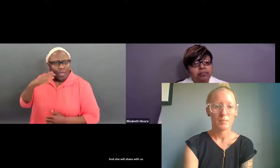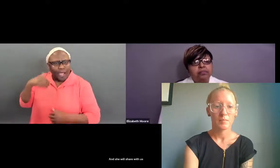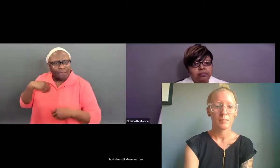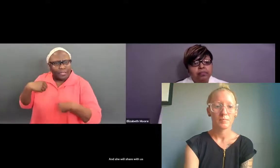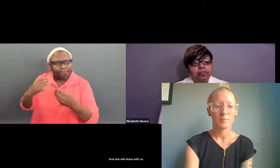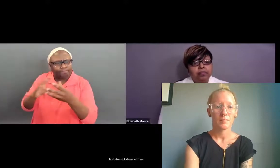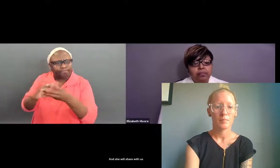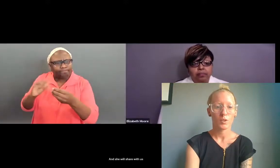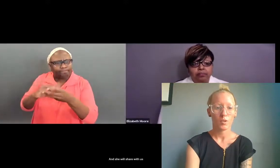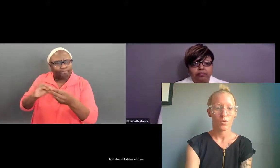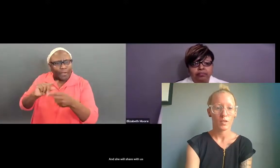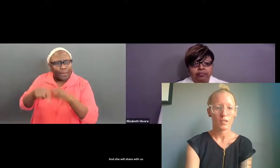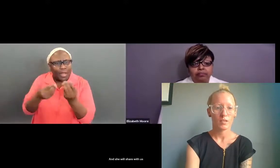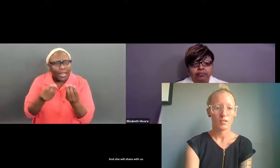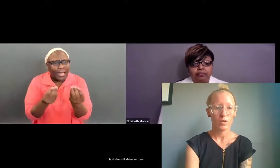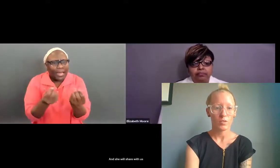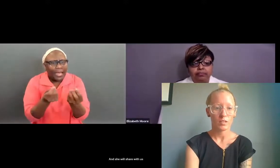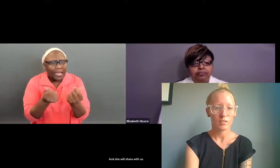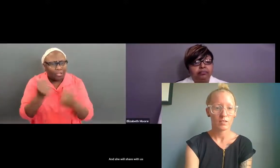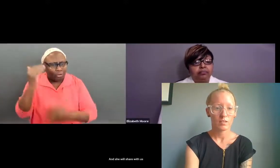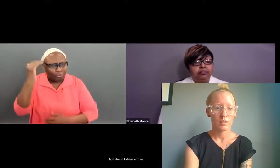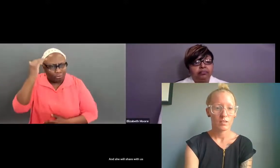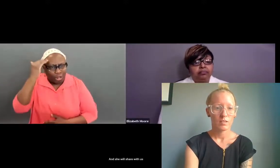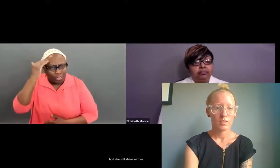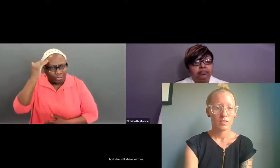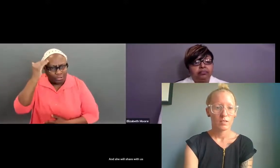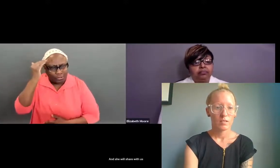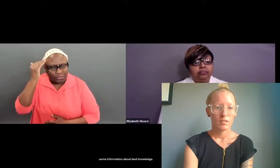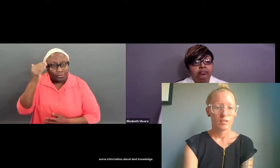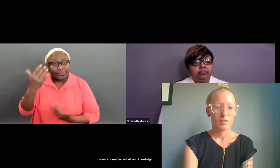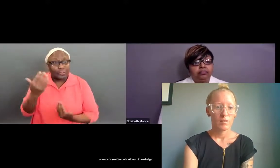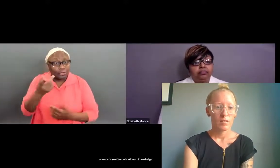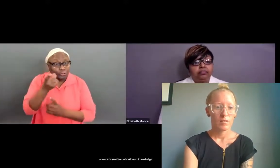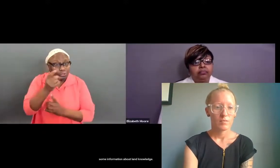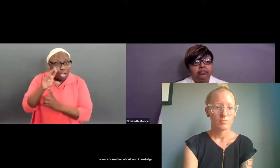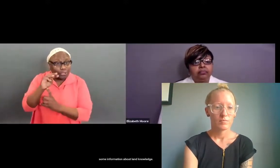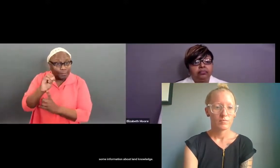Melanie McCoy Cody.